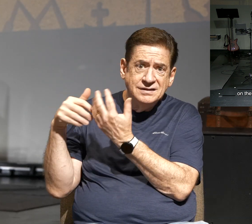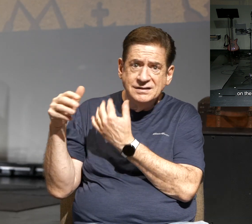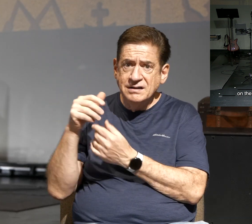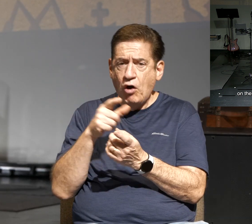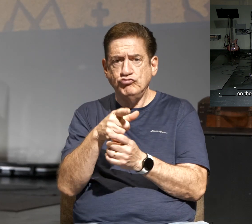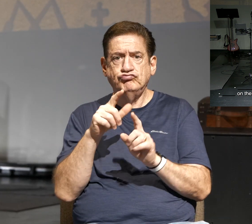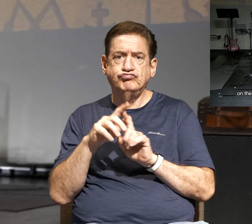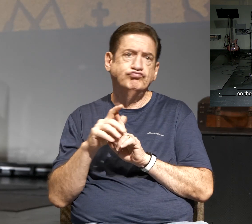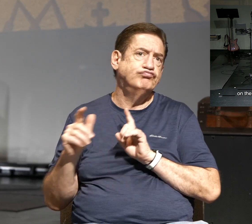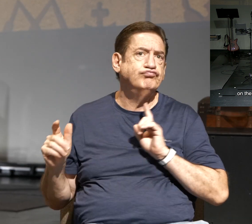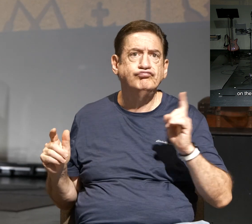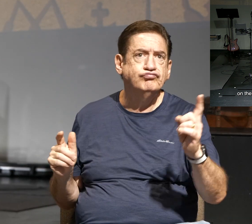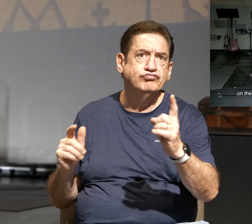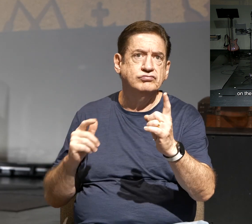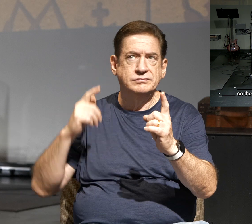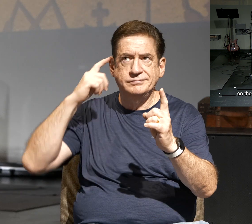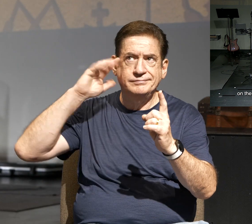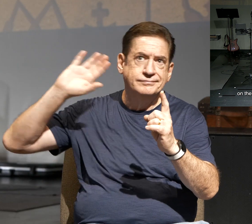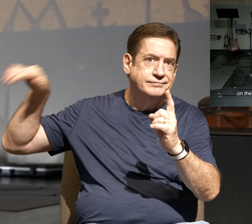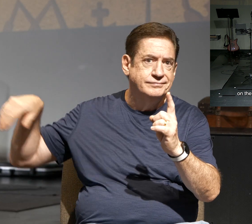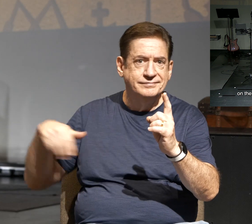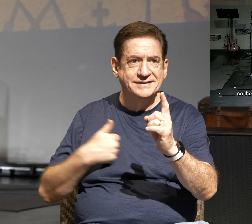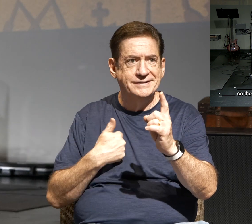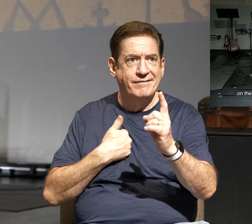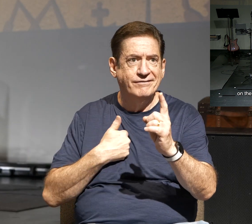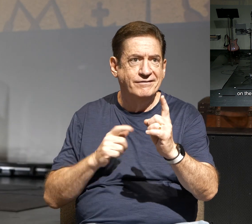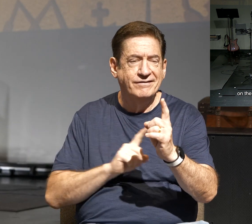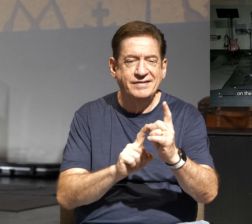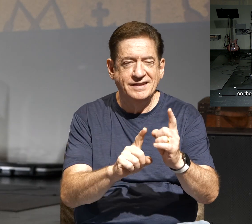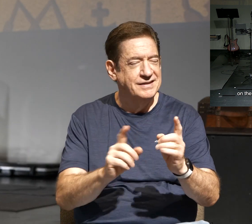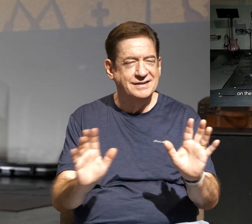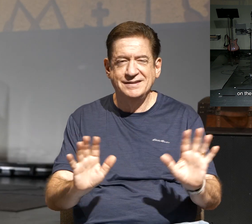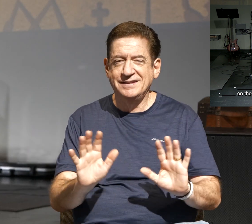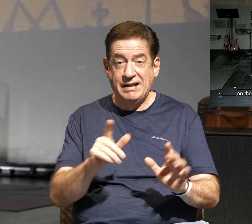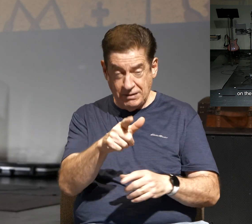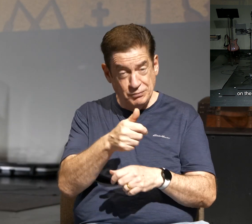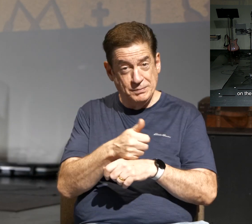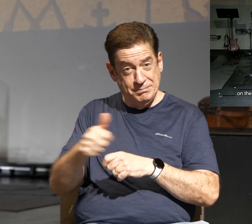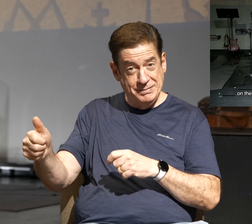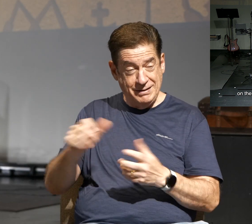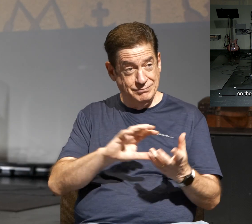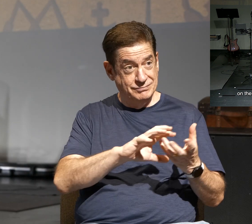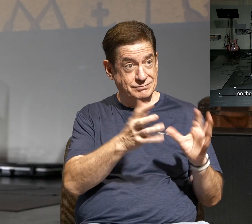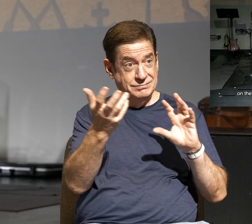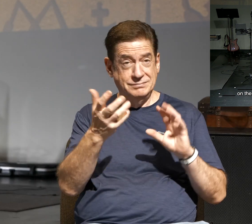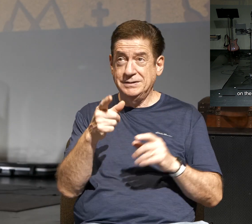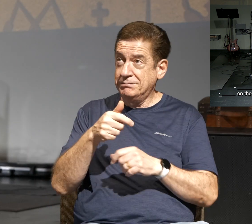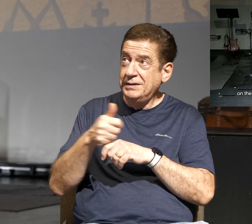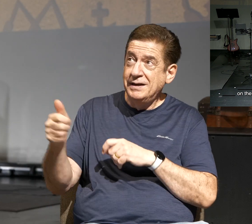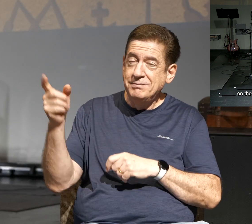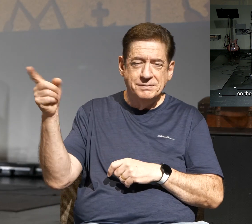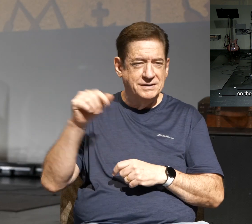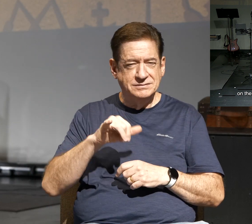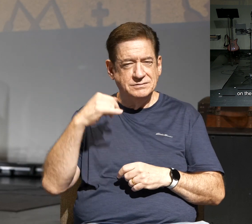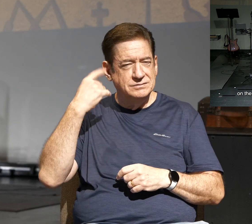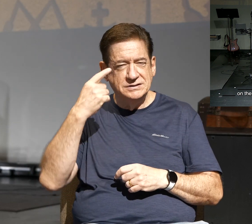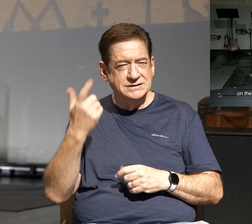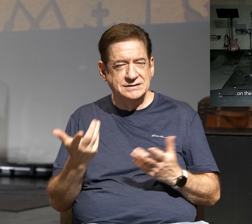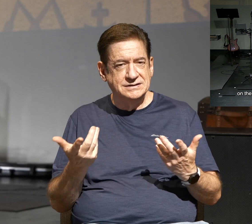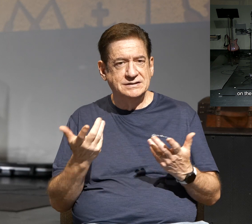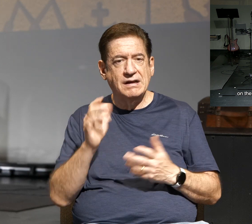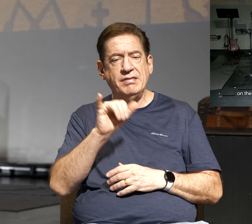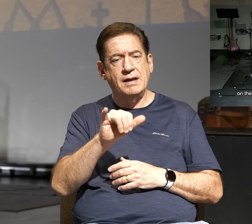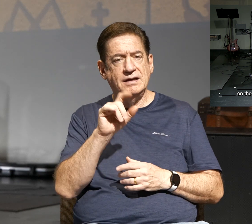did you just run and gun and just do your own thing, and now you're going to blame him for it? That's crazy. He goes on in verse 4, he says, yet there shall be